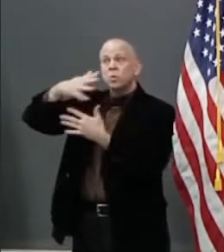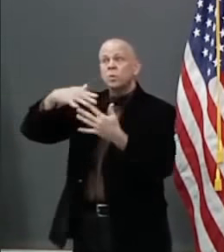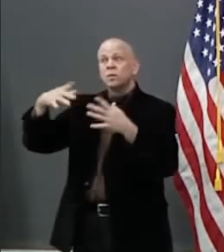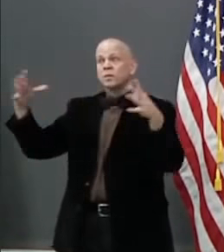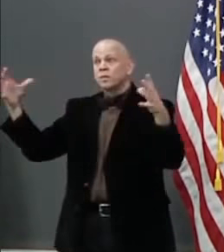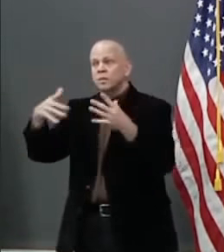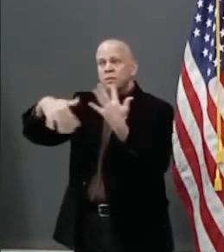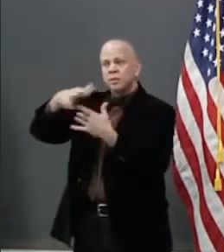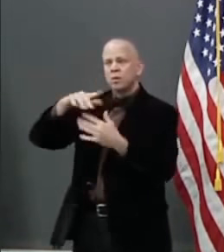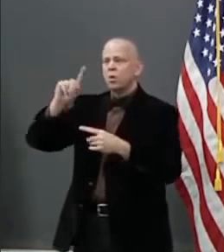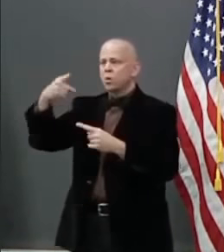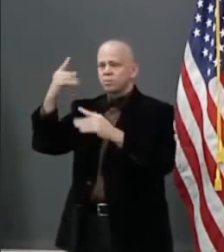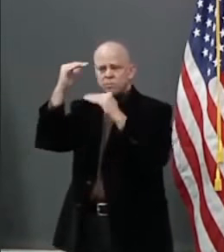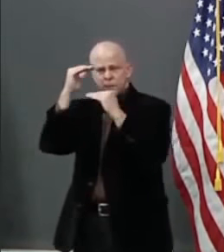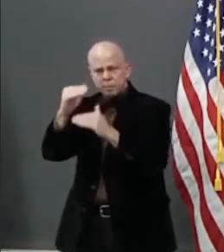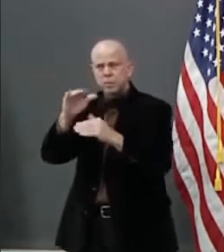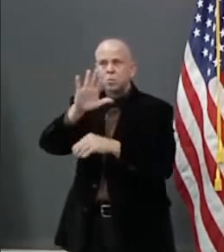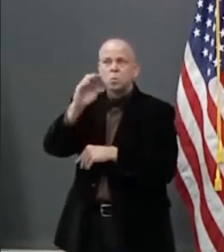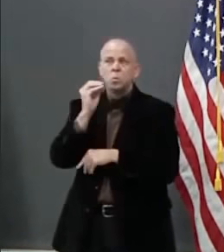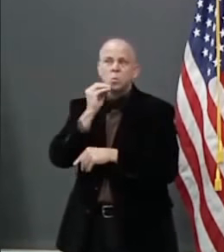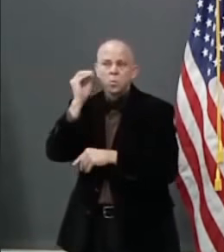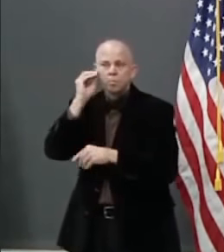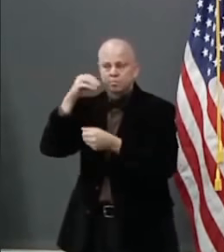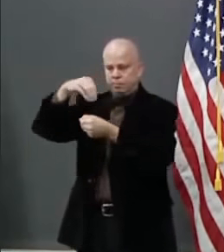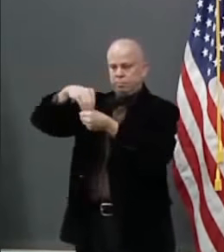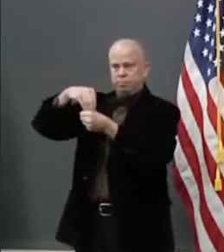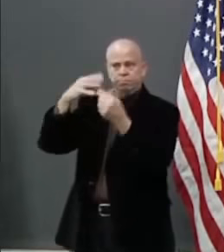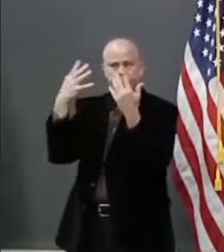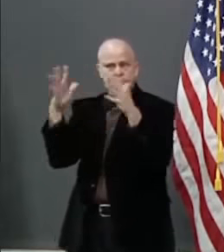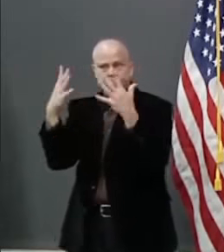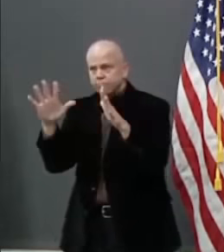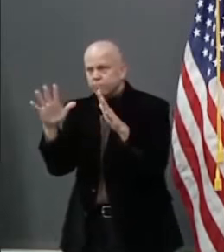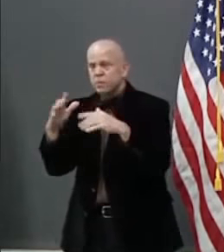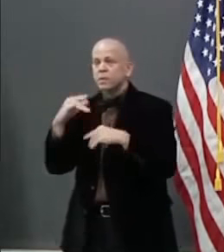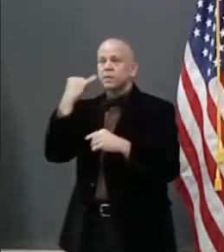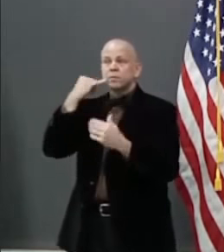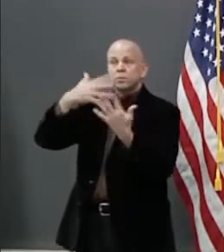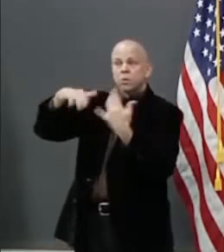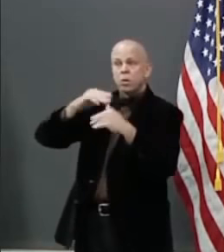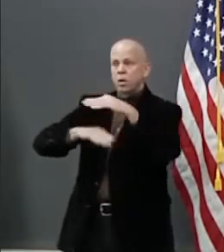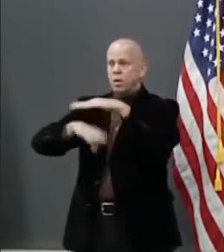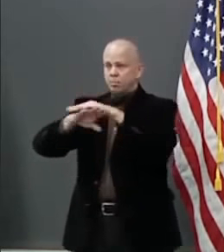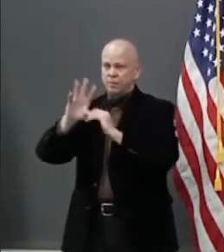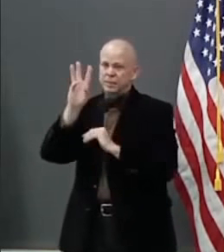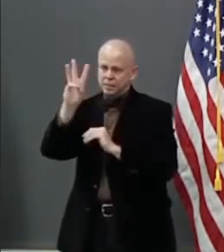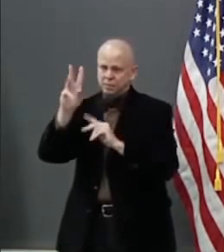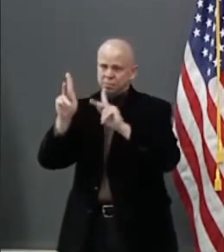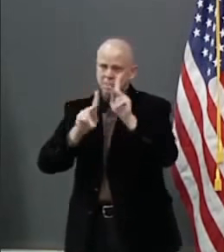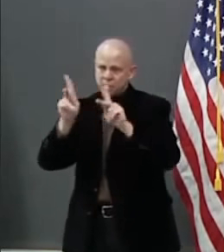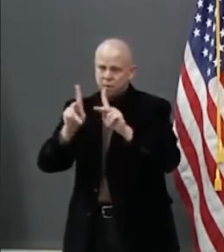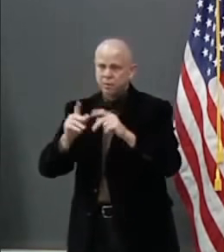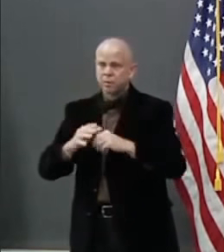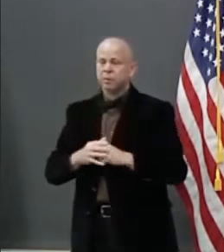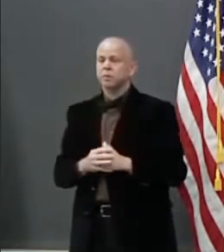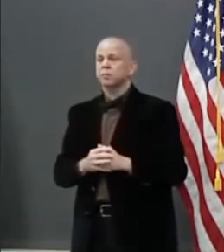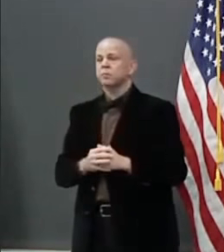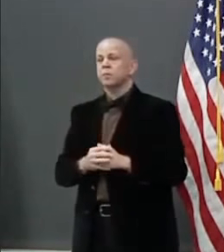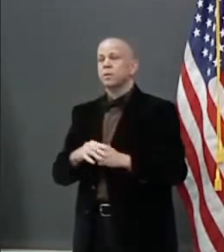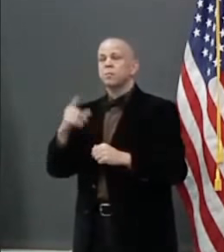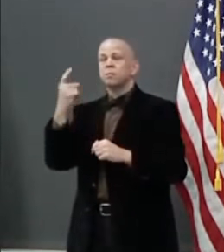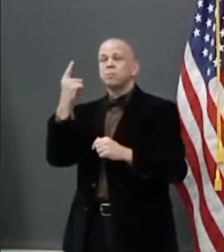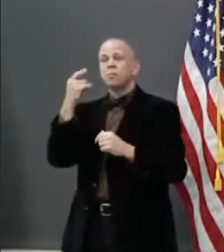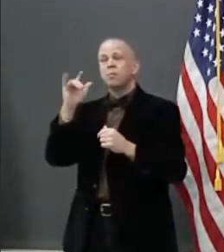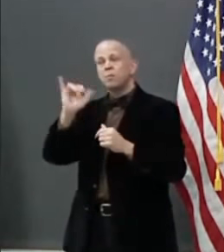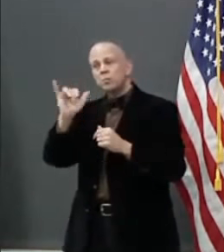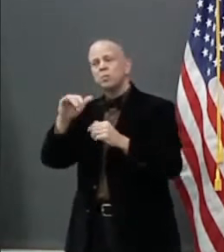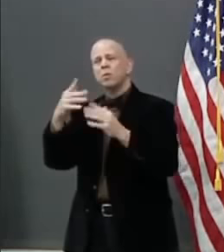household. If you do socialize, limit those gatherings to 6 people at a time. And we're asking you to dramatically